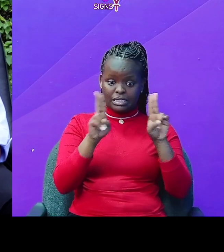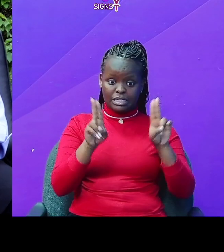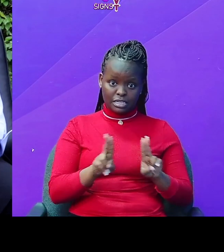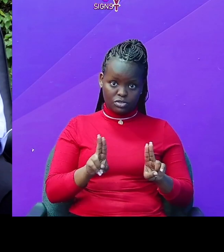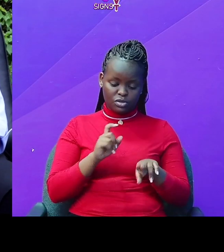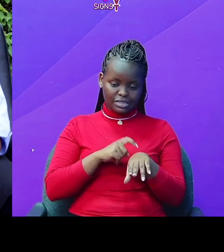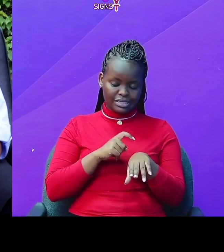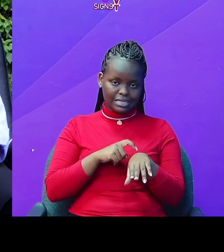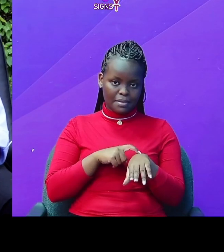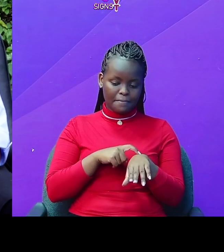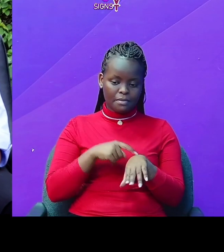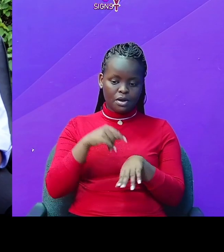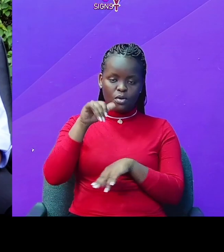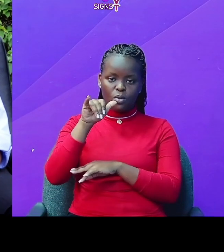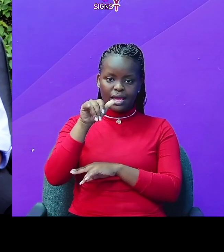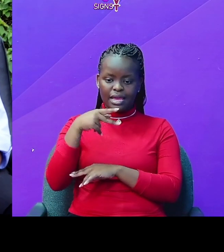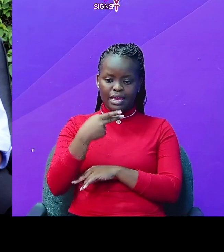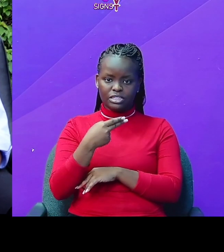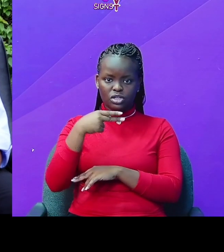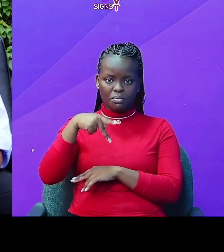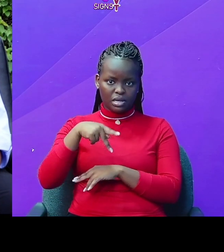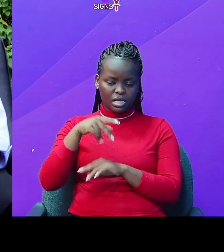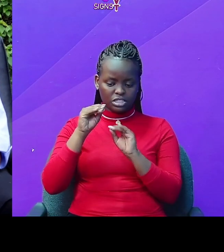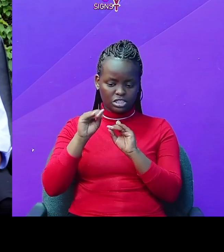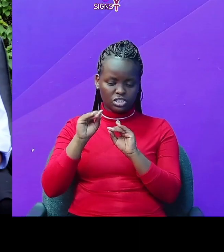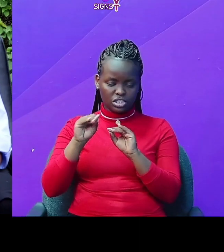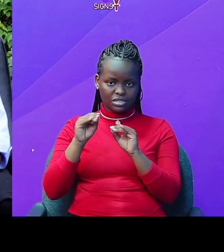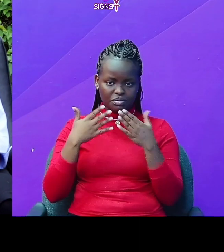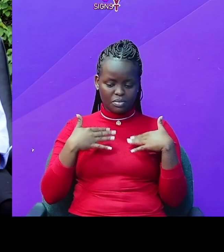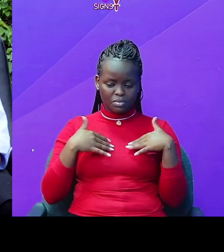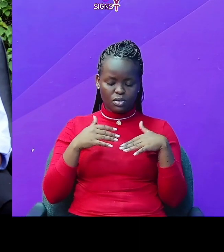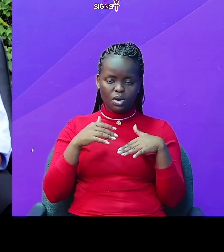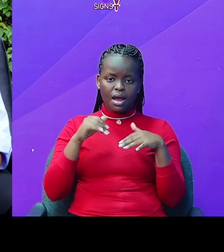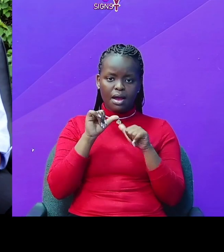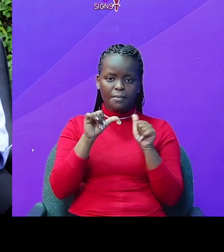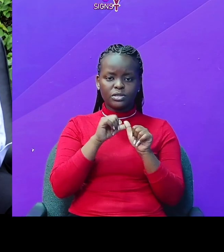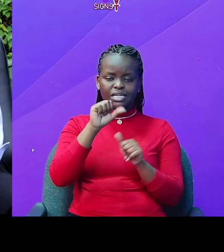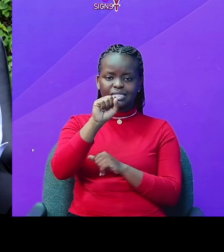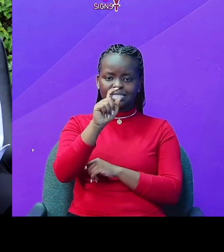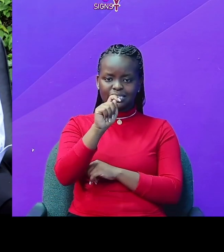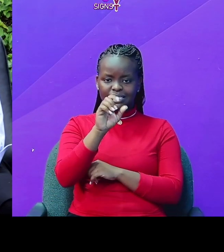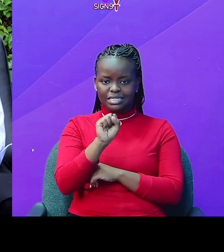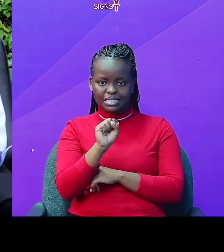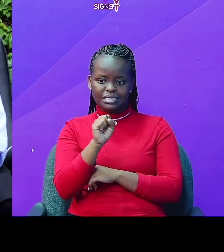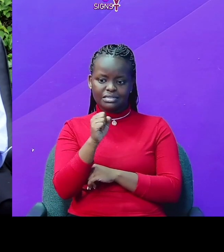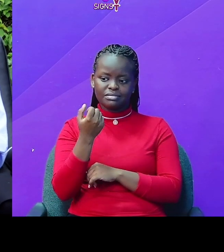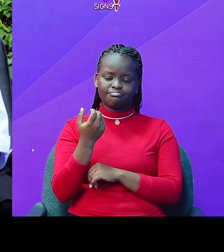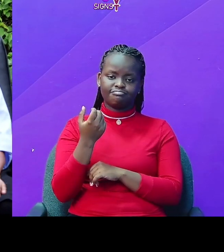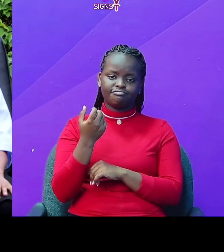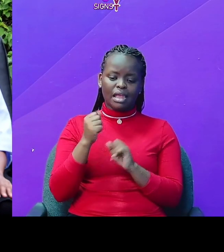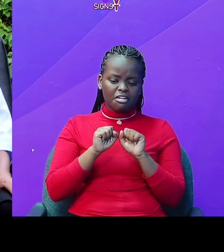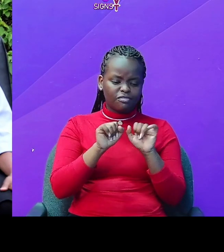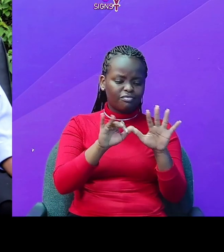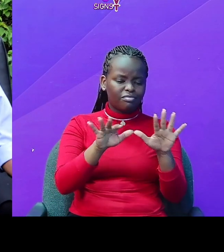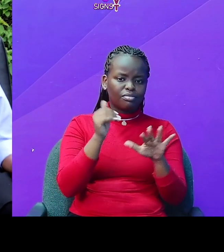YHP Young Health Program teaches young people about NCDs, non-communicable diseases. Now, as I am a girl,